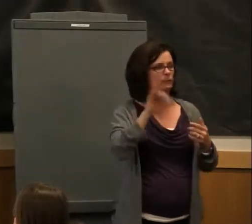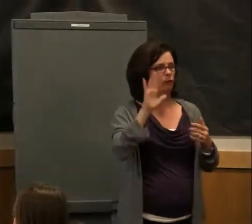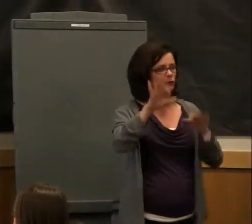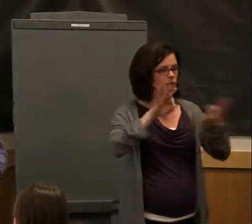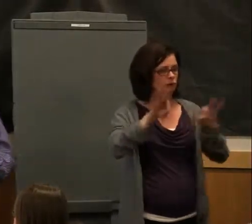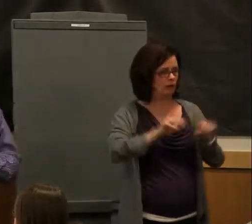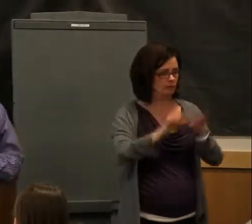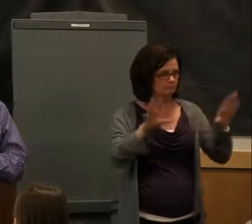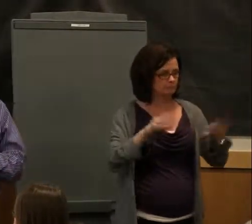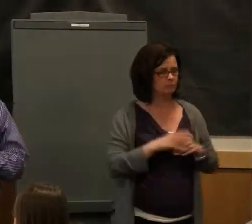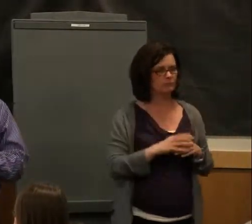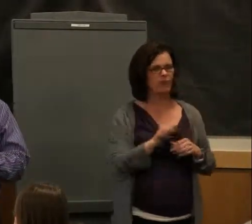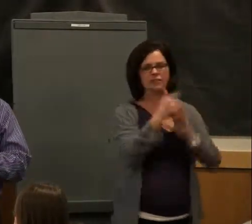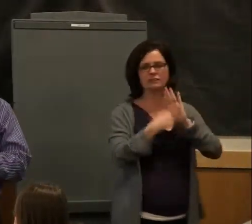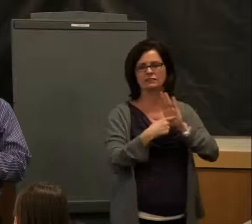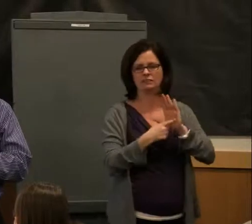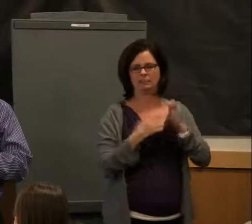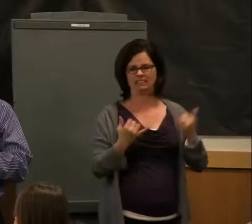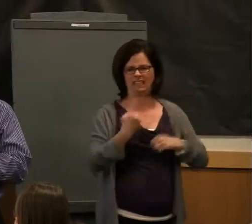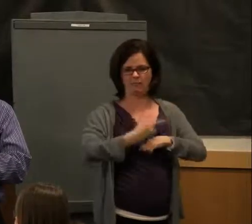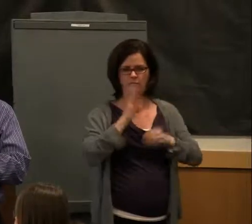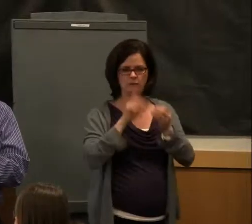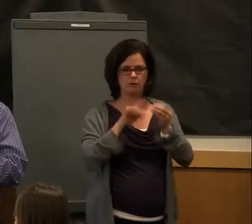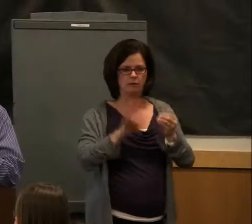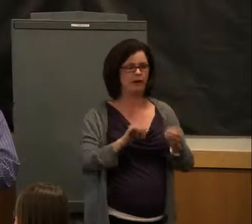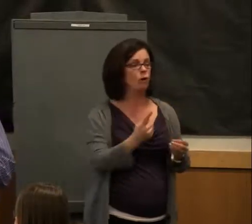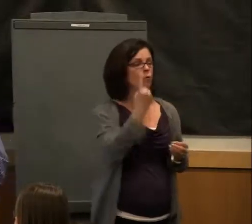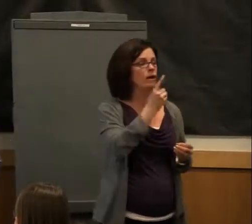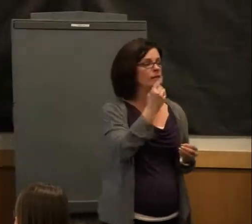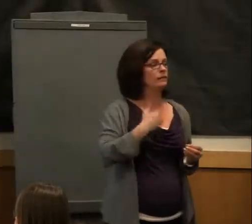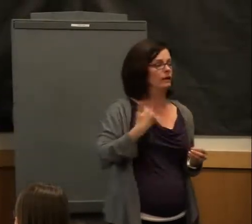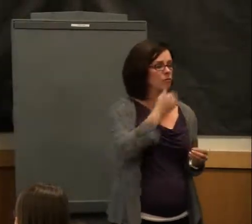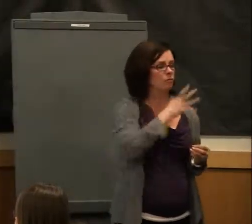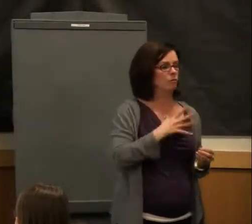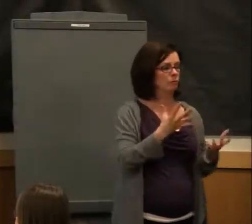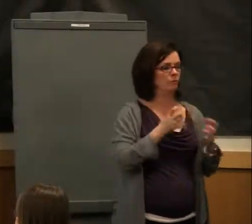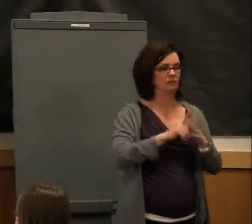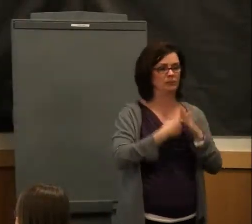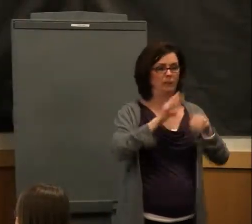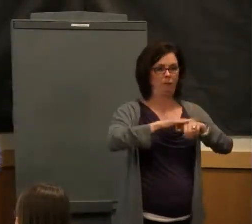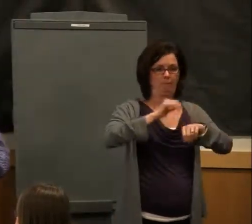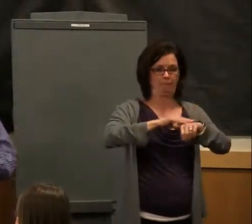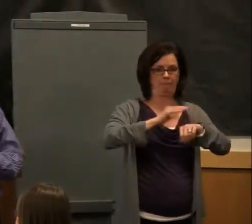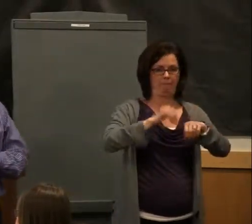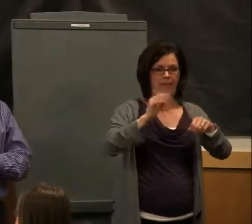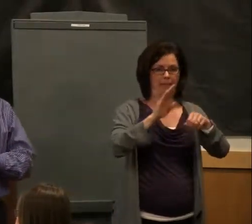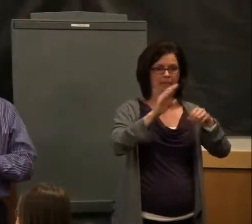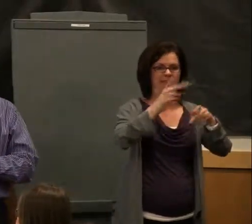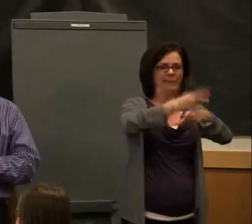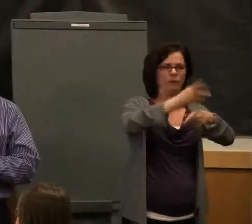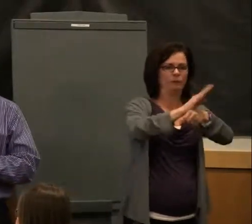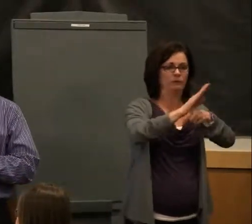about earlier today about a young lady who wanted to start a pet care business, actually a dog washing business.